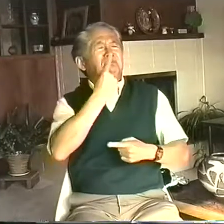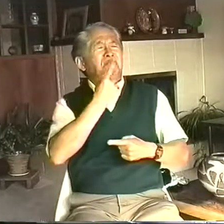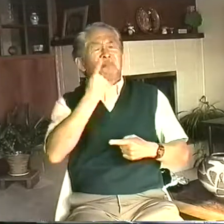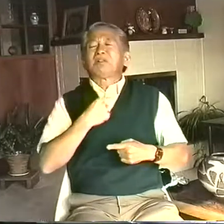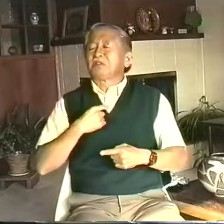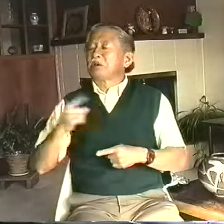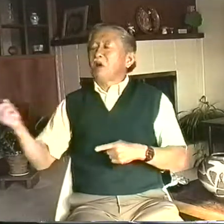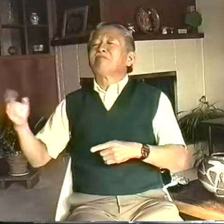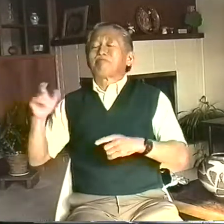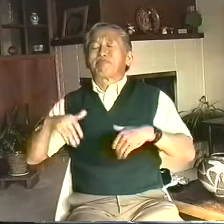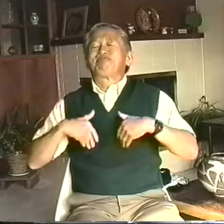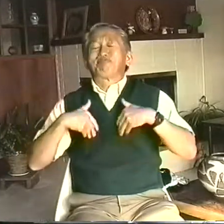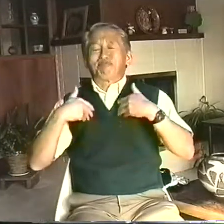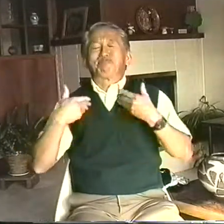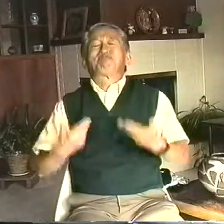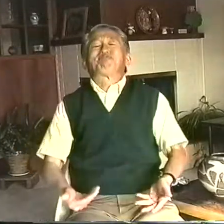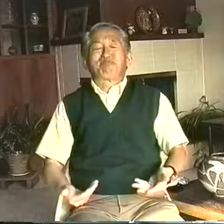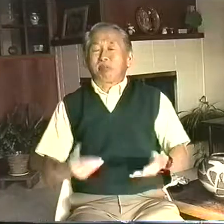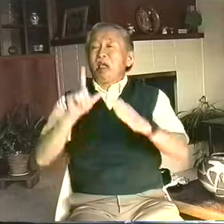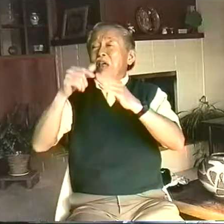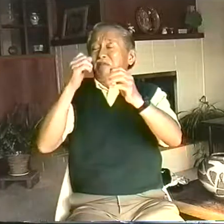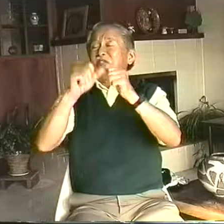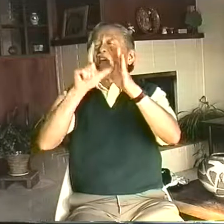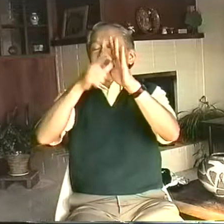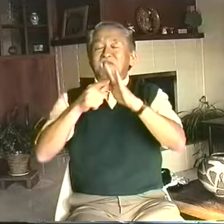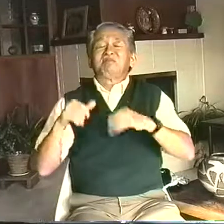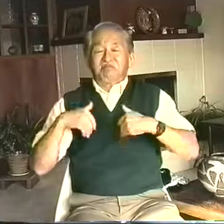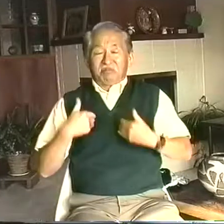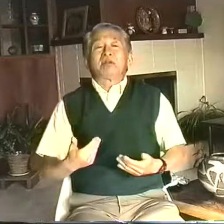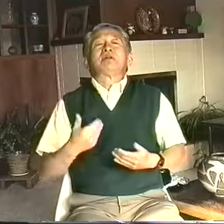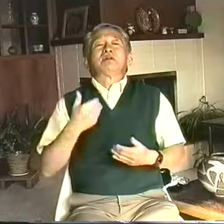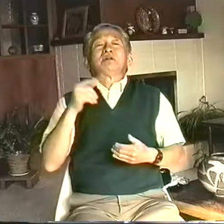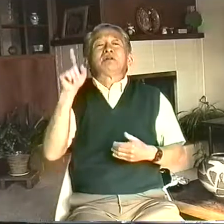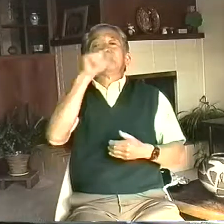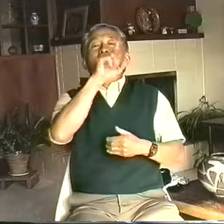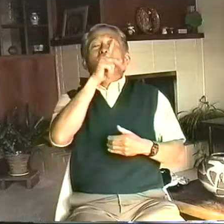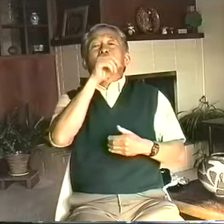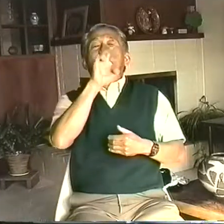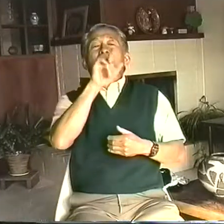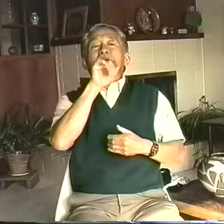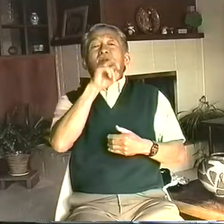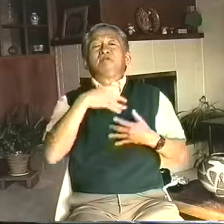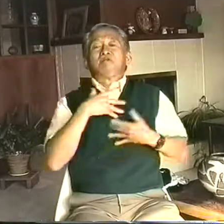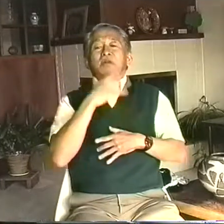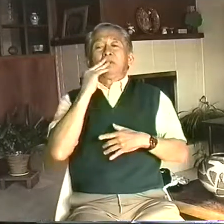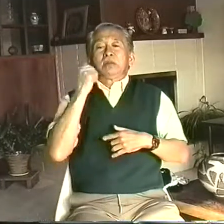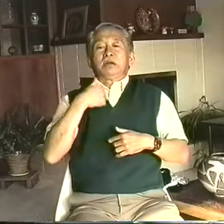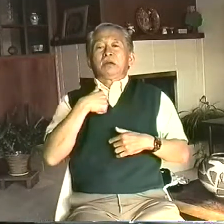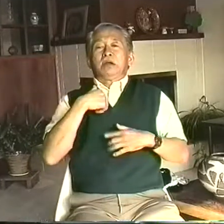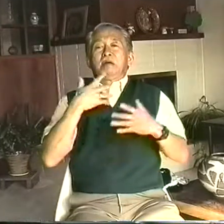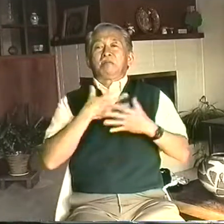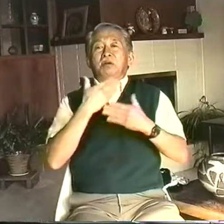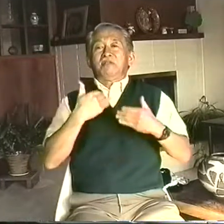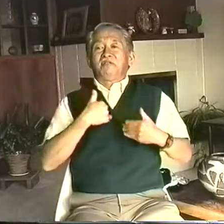about, and I never understood why. One day, the upperclassmen admitted that they had been